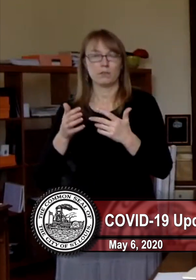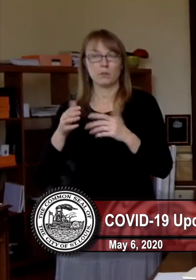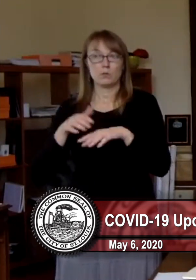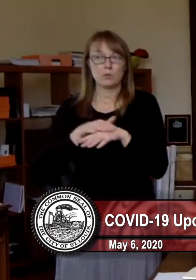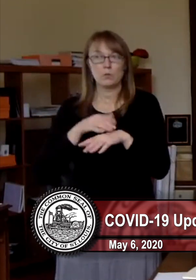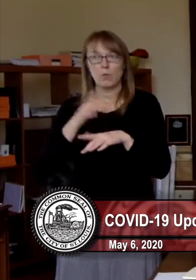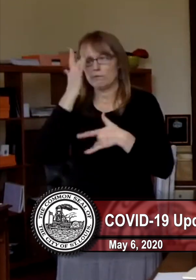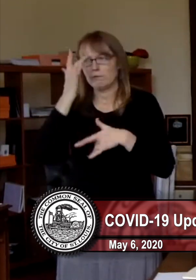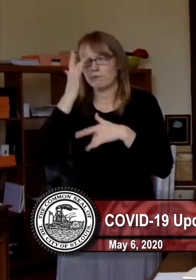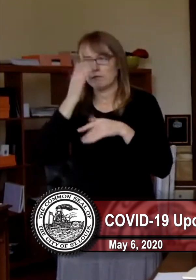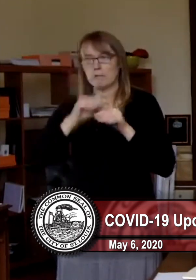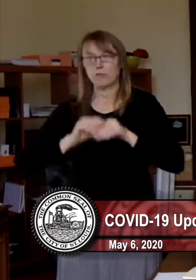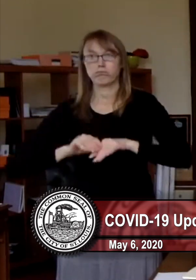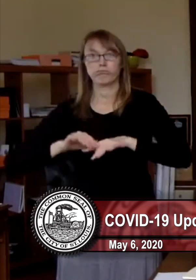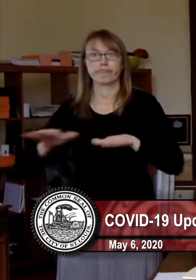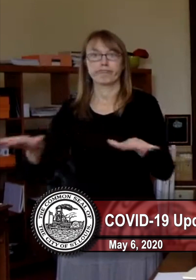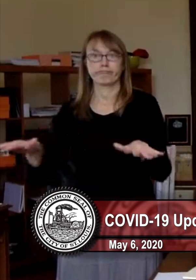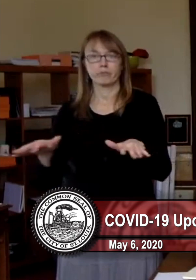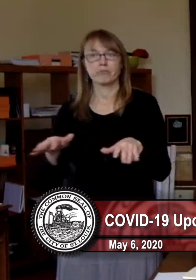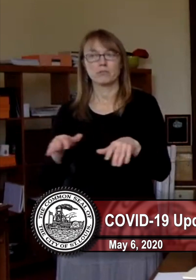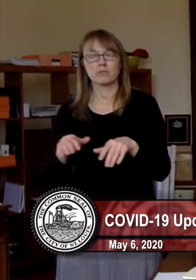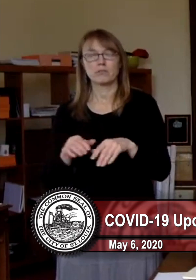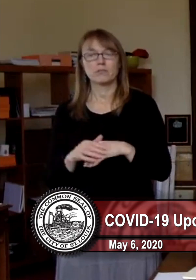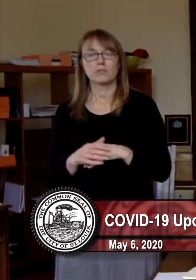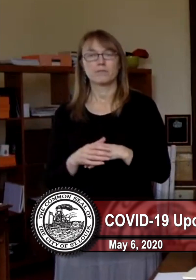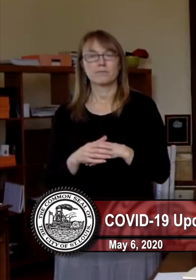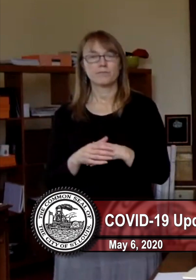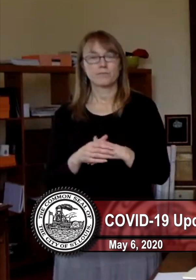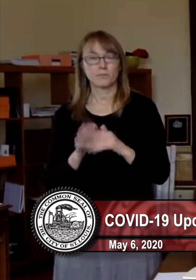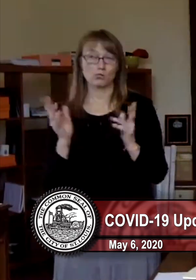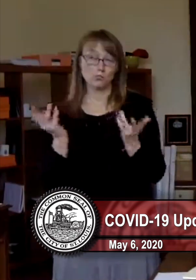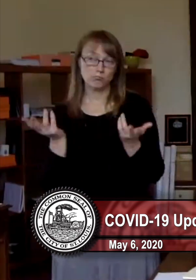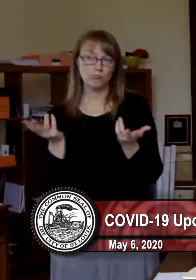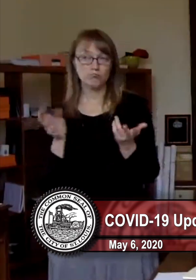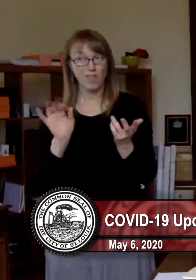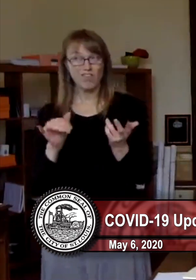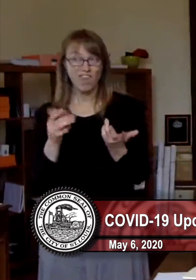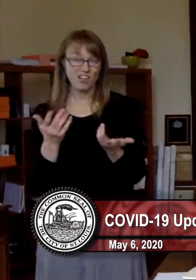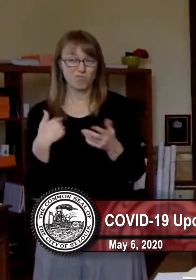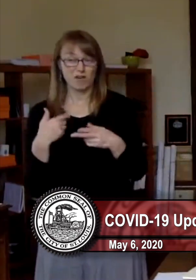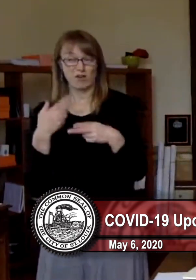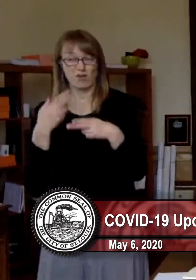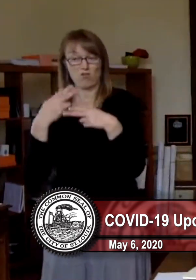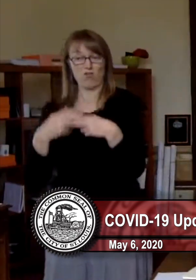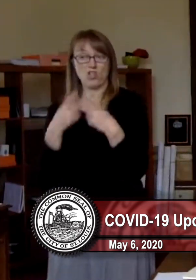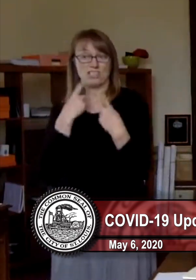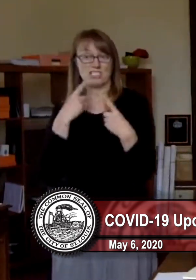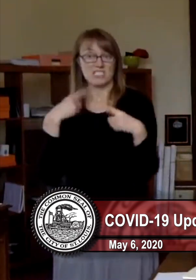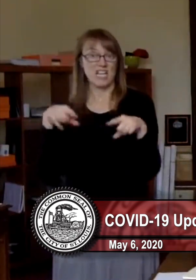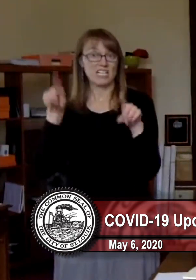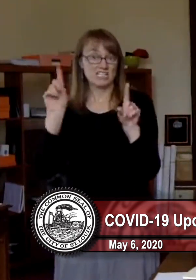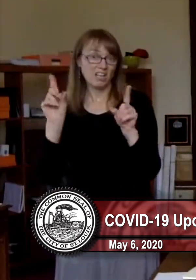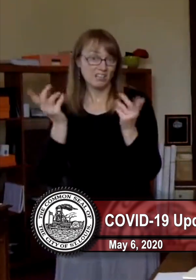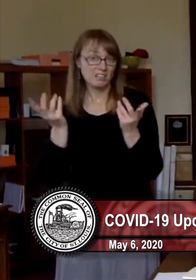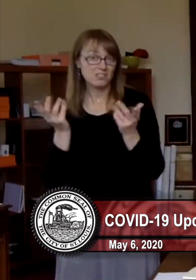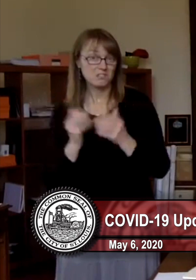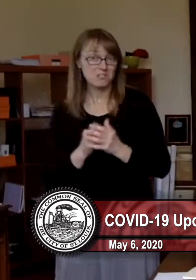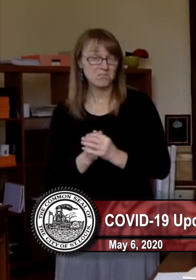we can't lose sight of the gains that we've made, the success, if you want to consider it that. And I do consider it